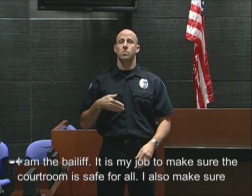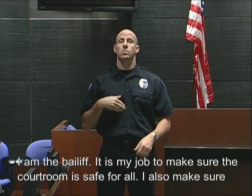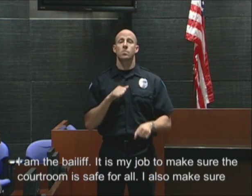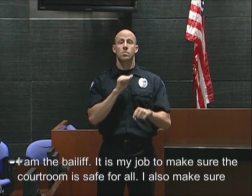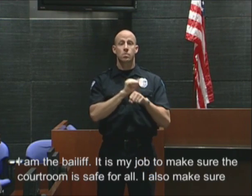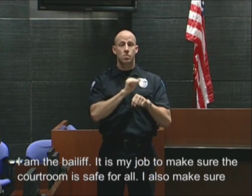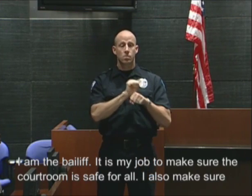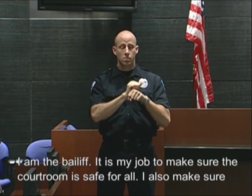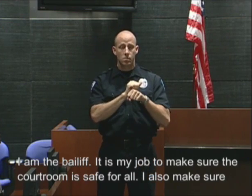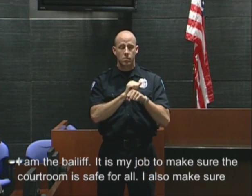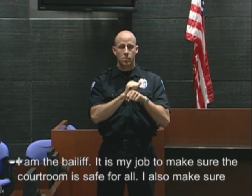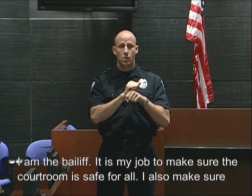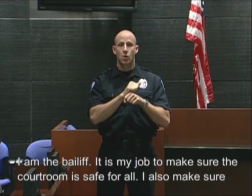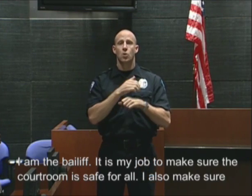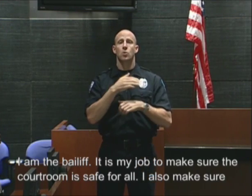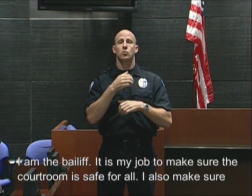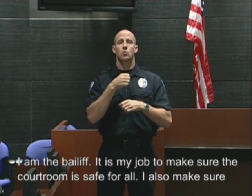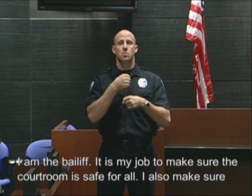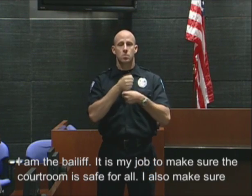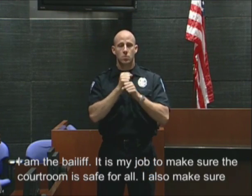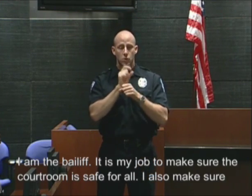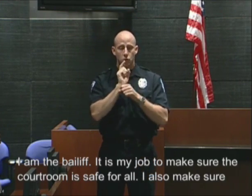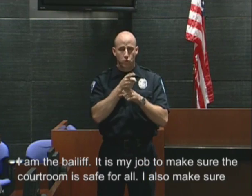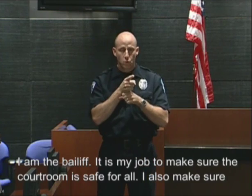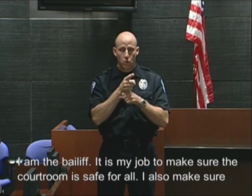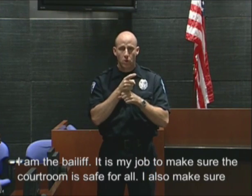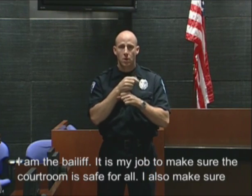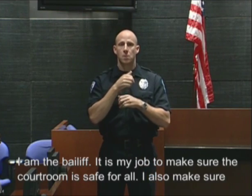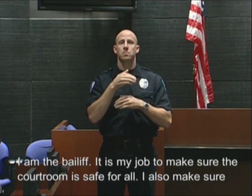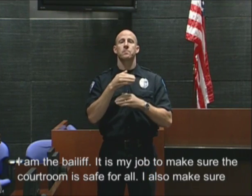It is my job to make sure the courtroom is safe for all.